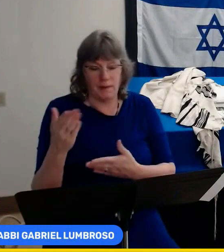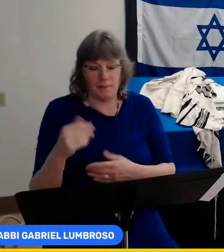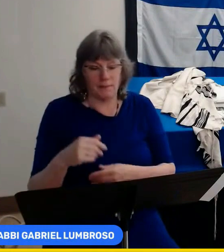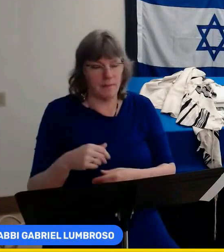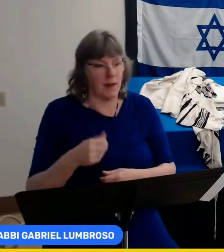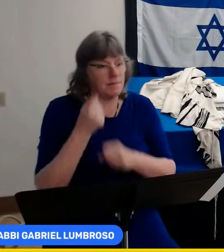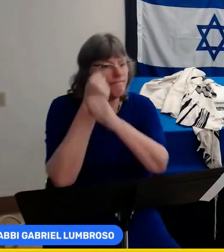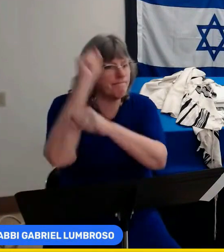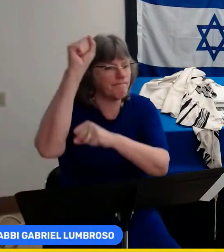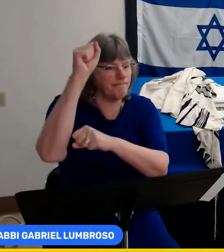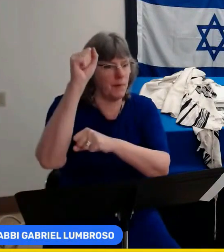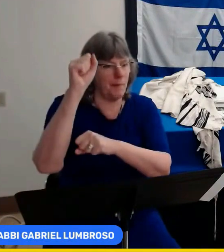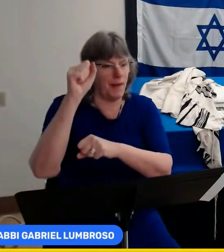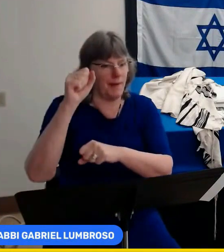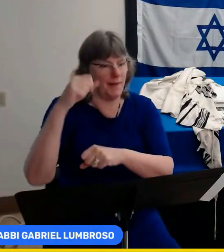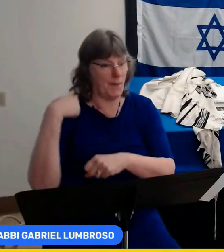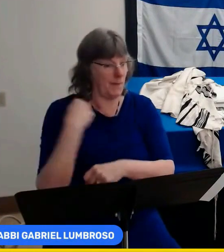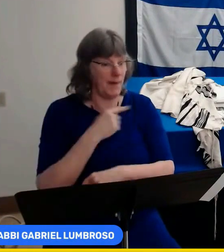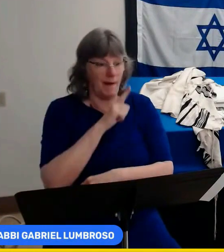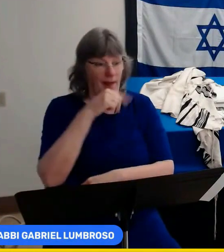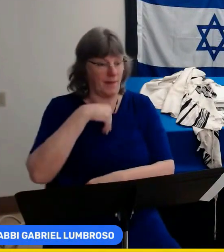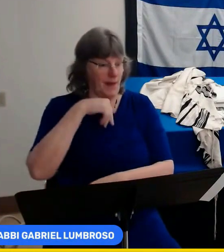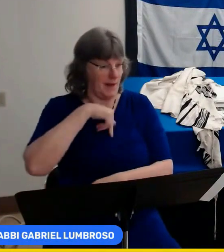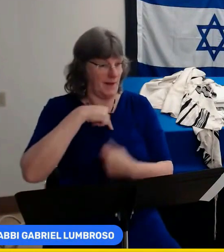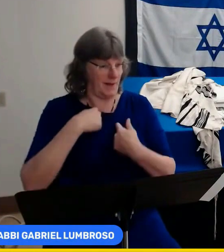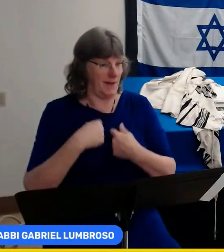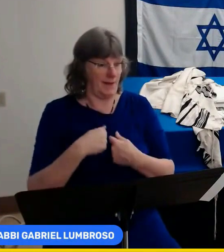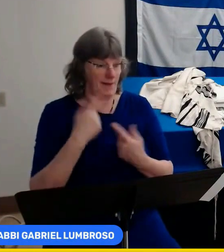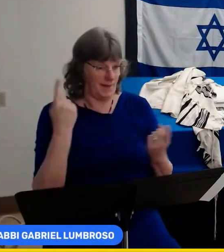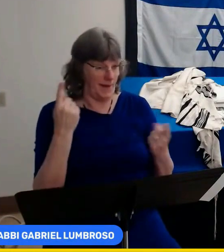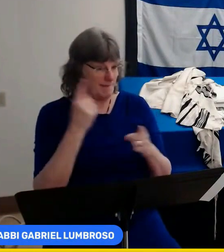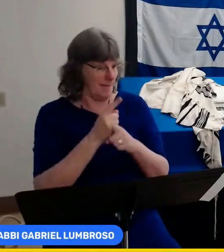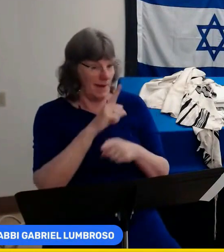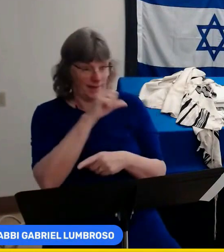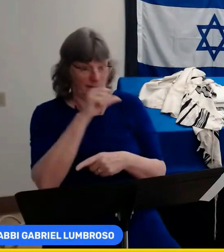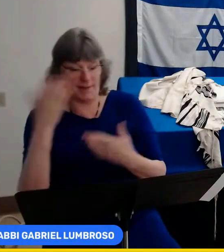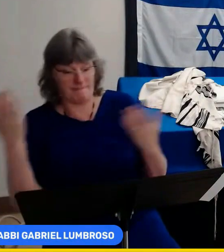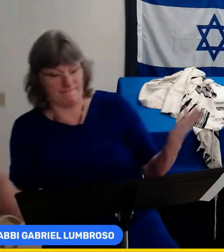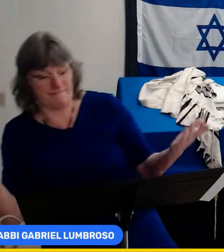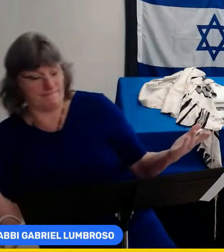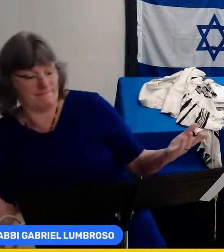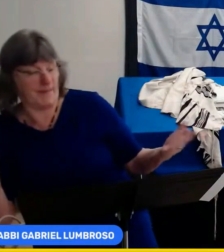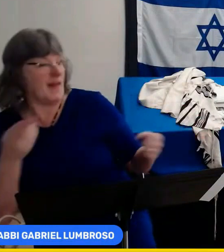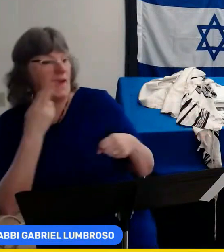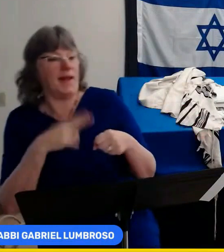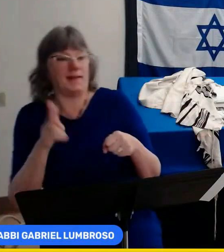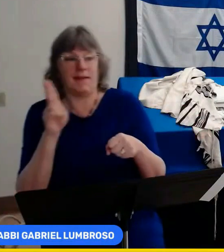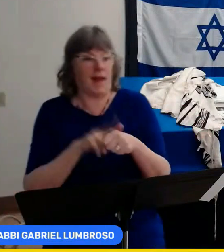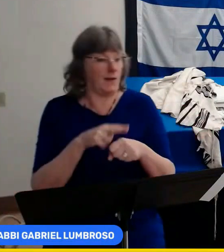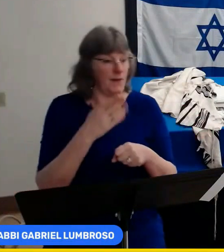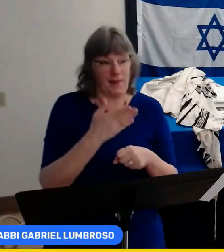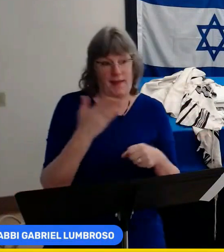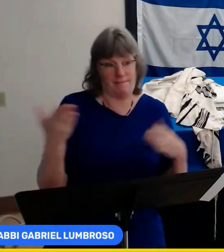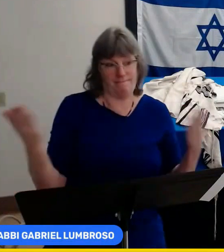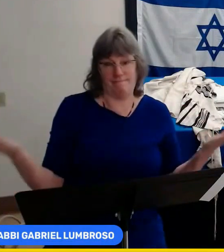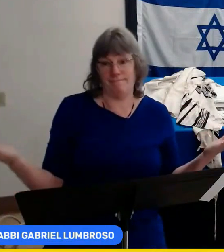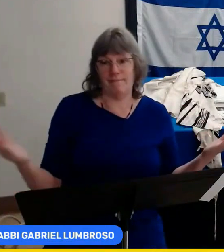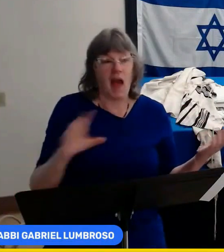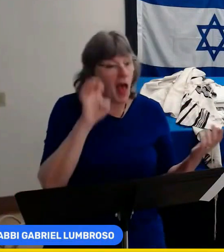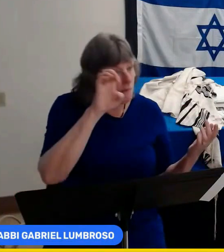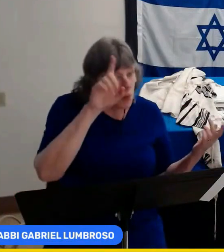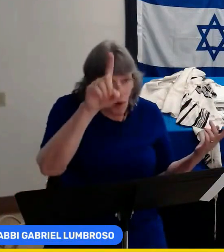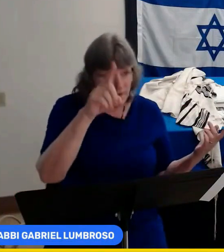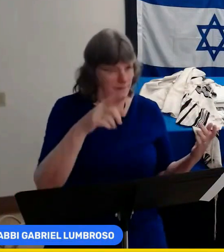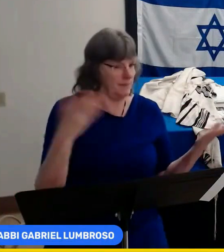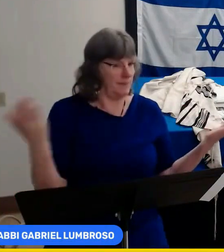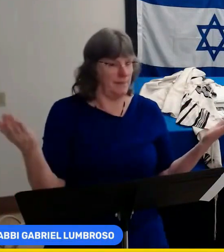to rebel against what we are told. It's very natural in our